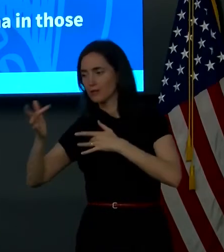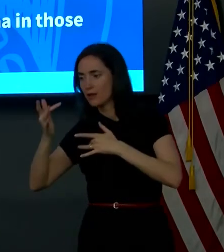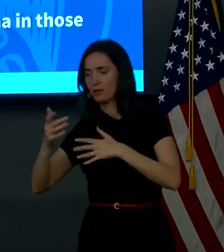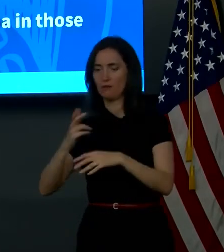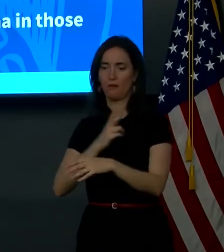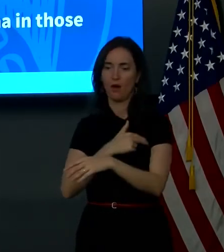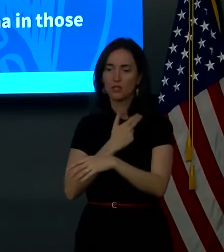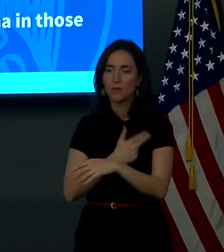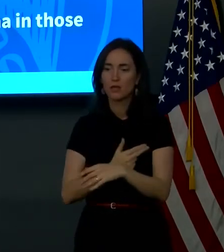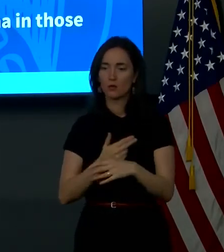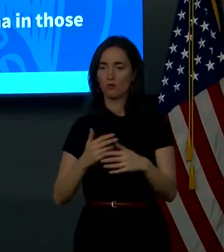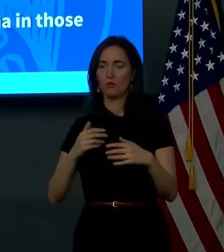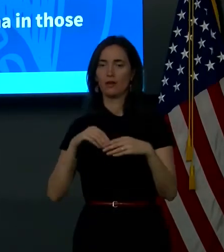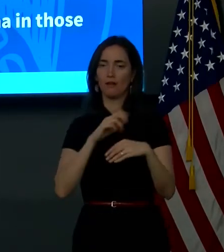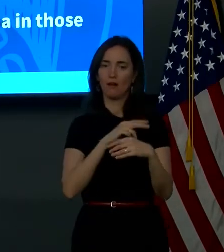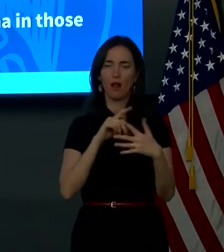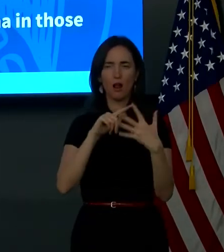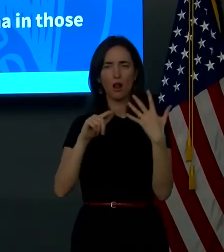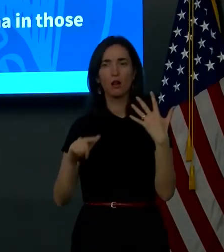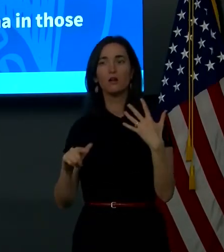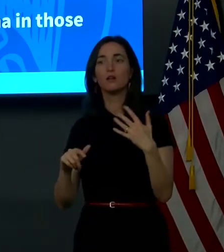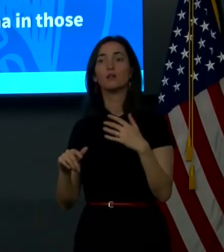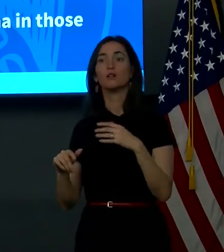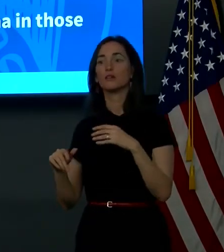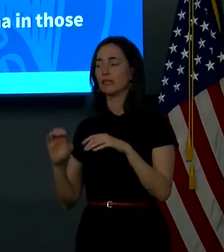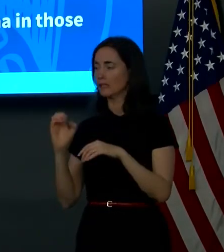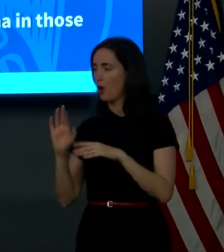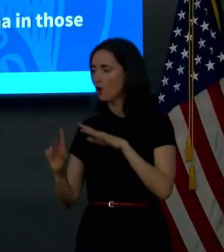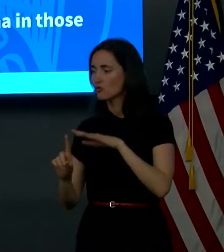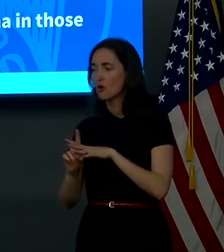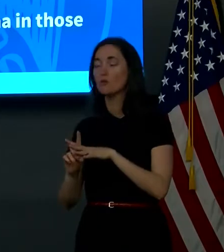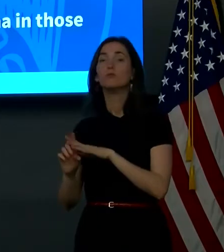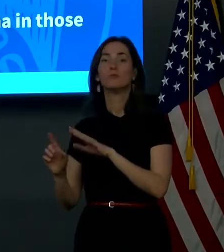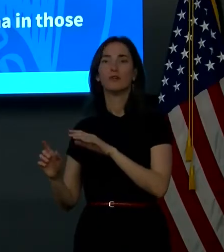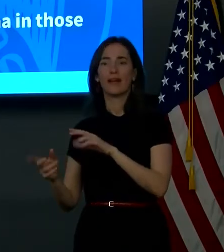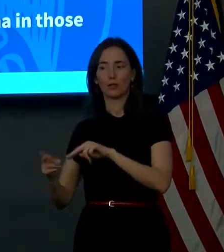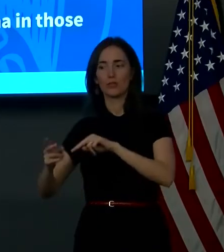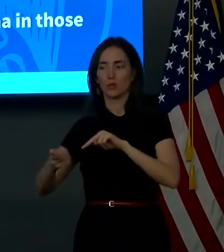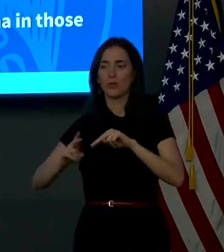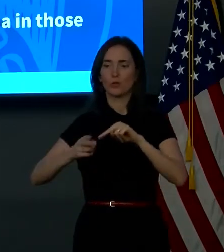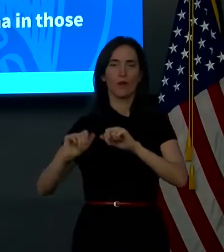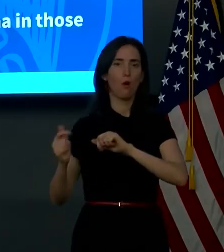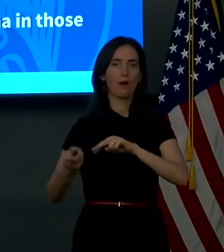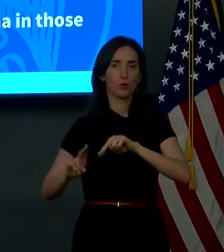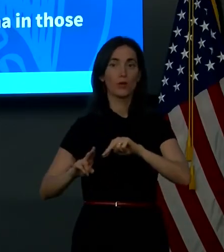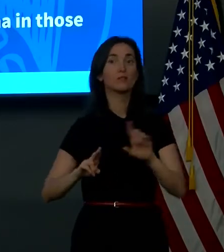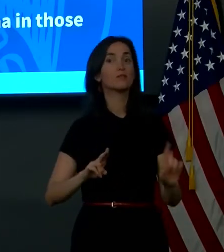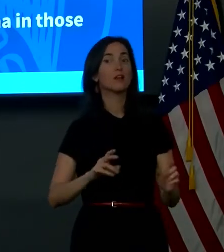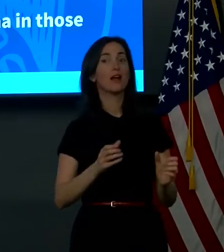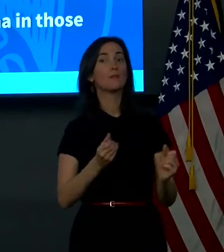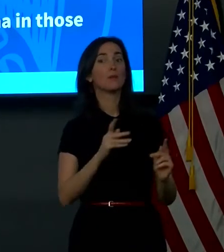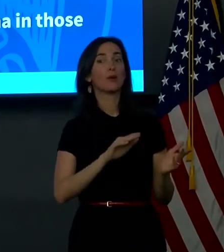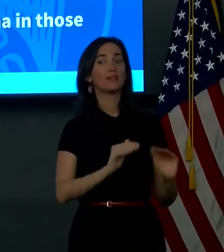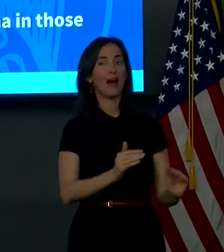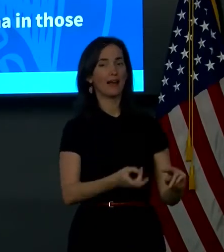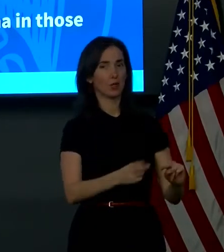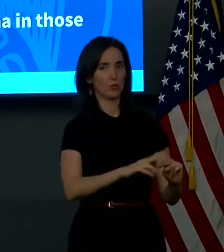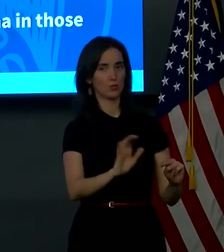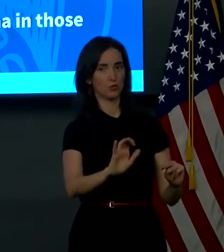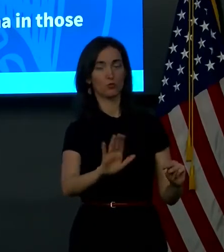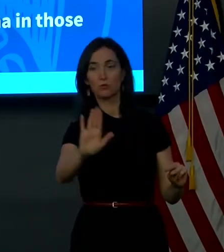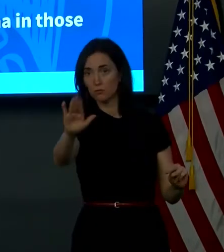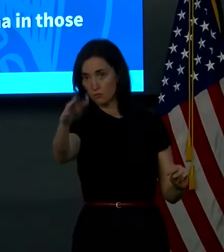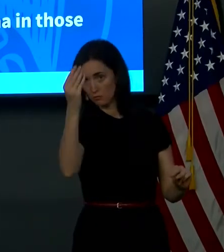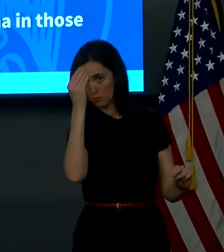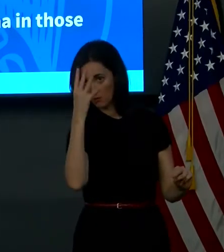resulting from the spread of the Delta variant, we are also seeing fatalities go up. And I'll preface everything I'm going to say by, of all